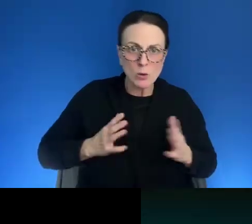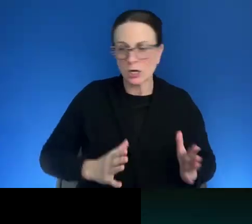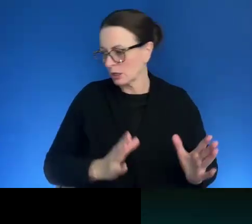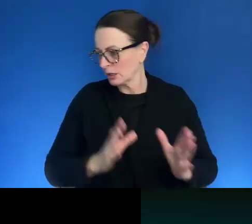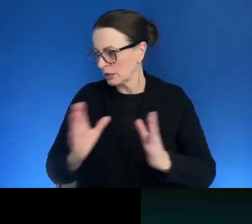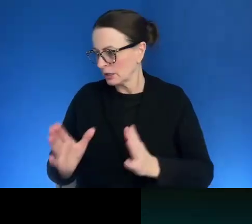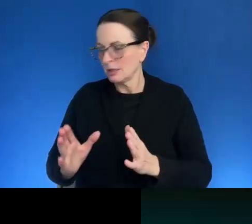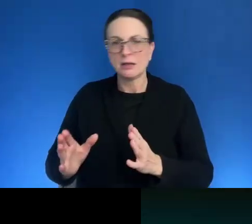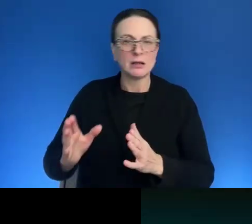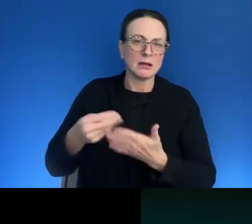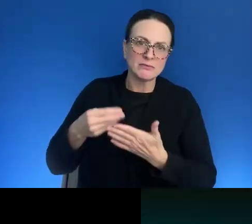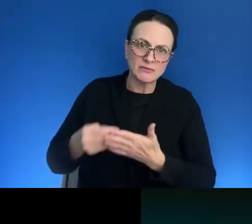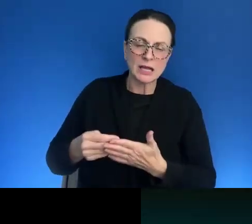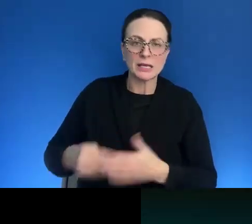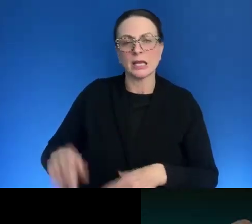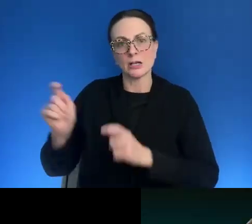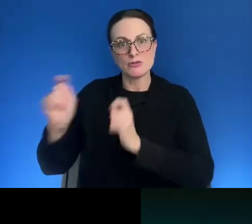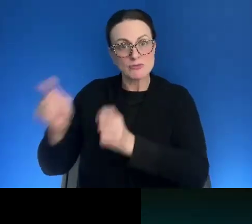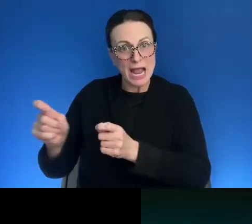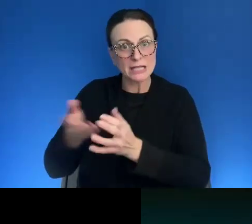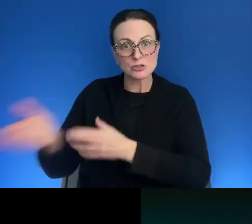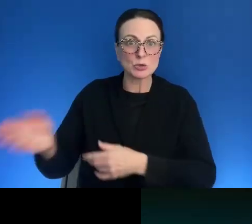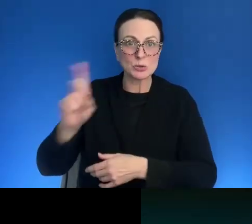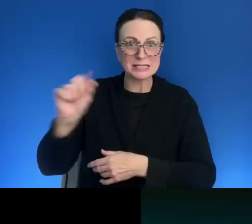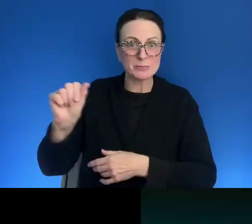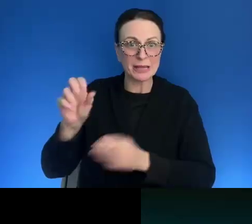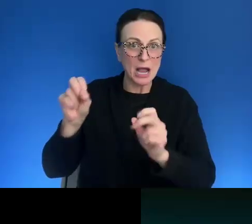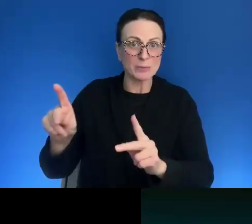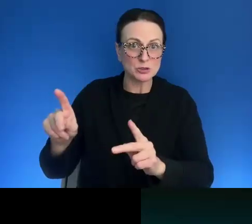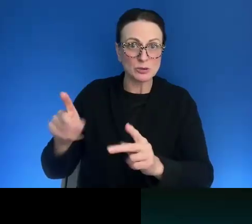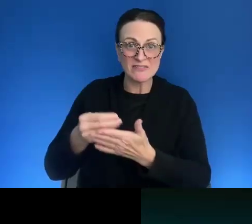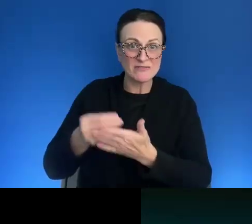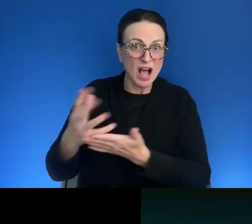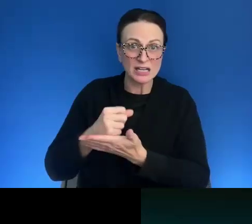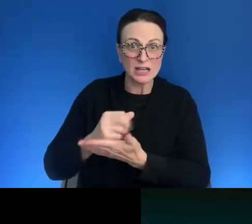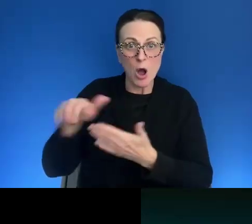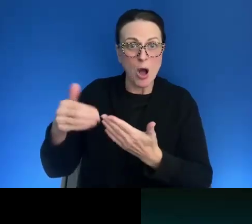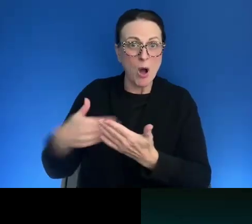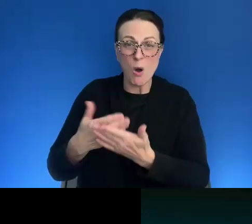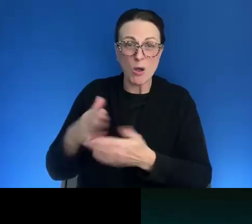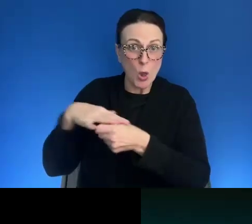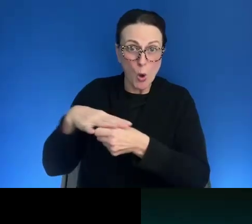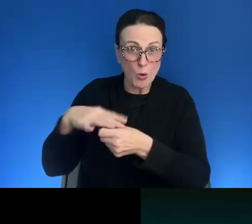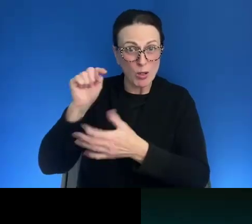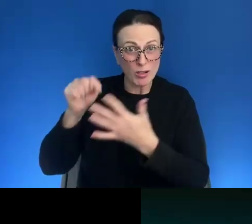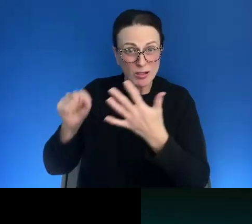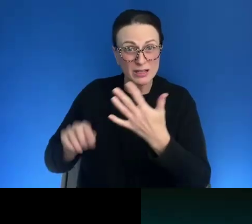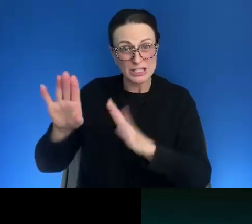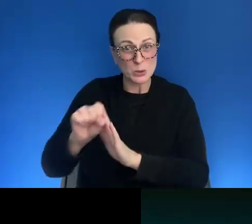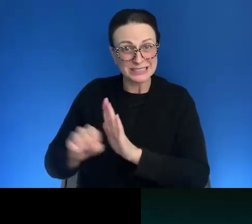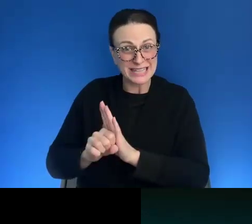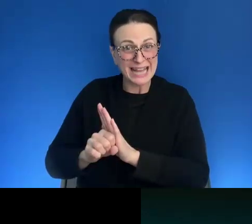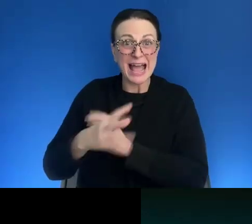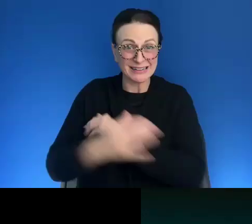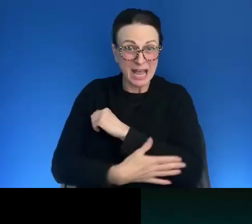owners, funding and grants through Disability Opportunity Fund. There's always local ones in your state and probably